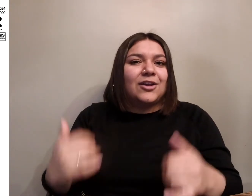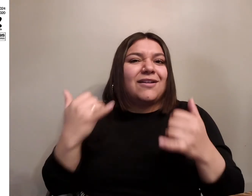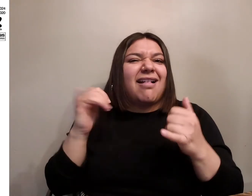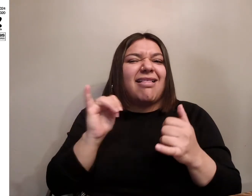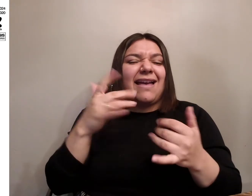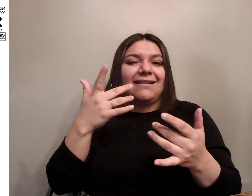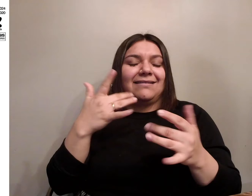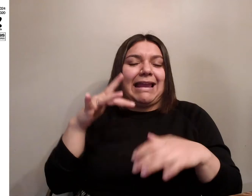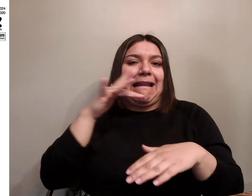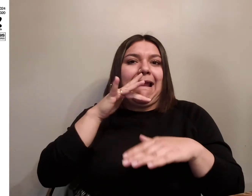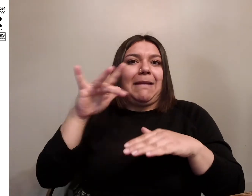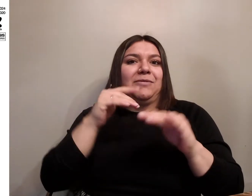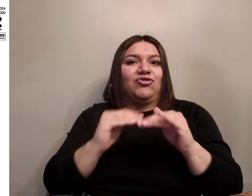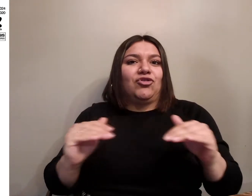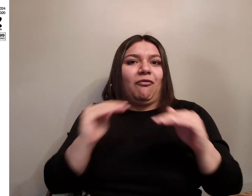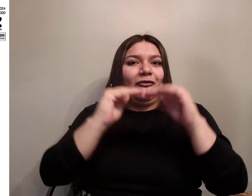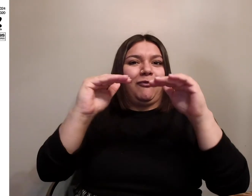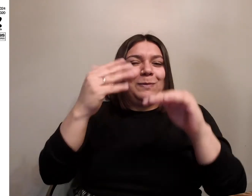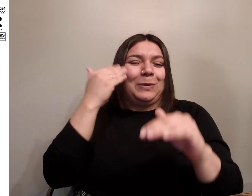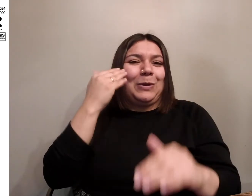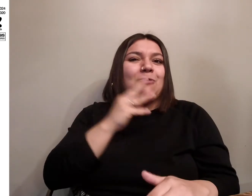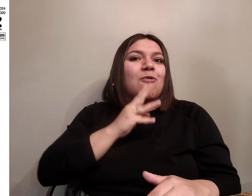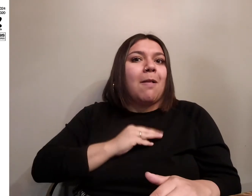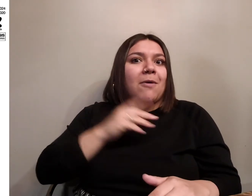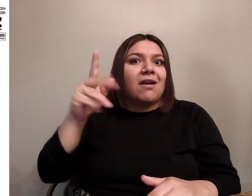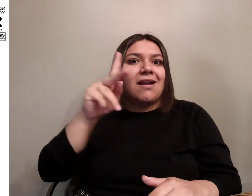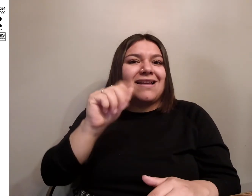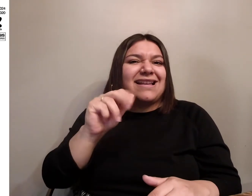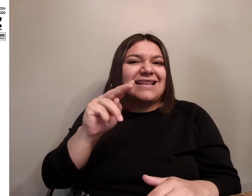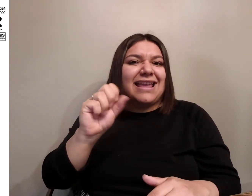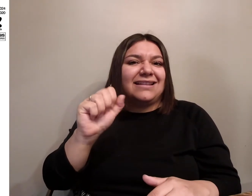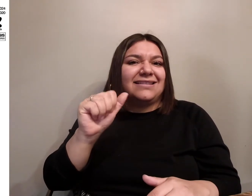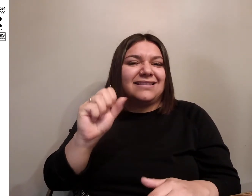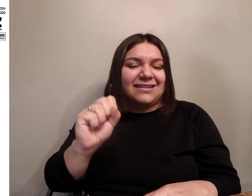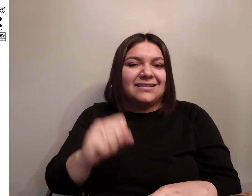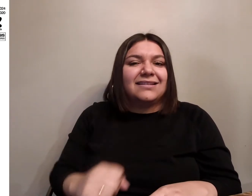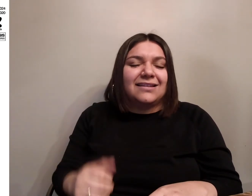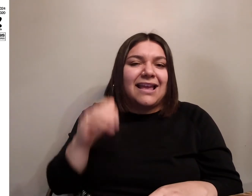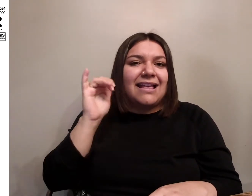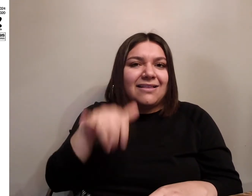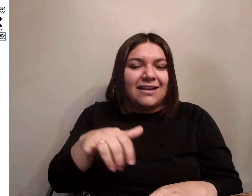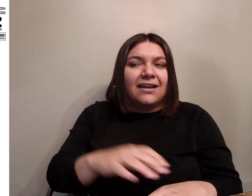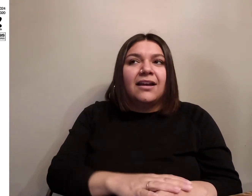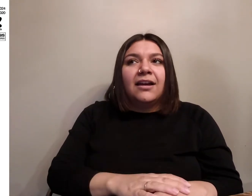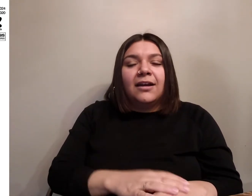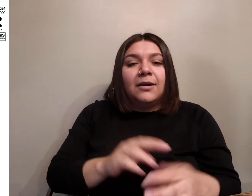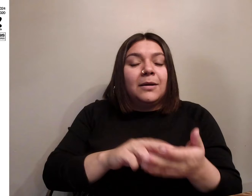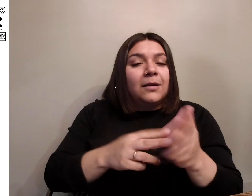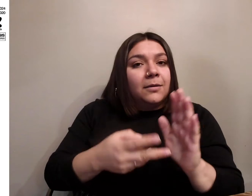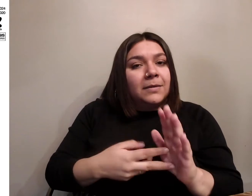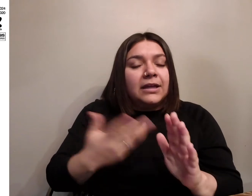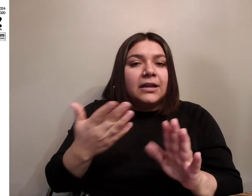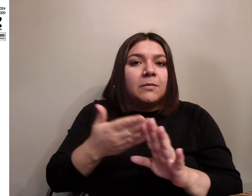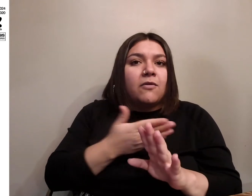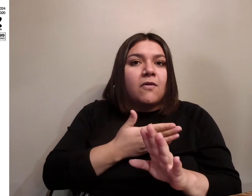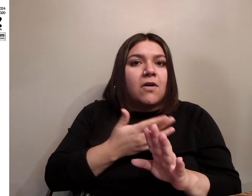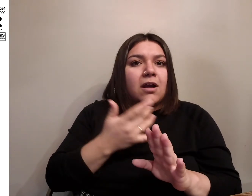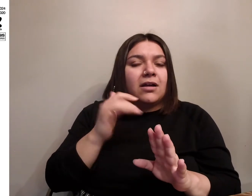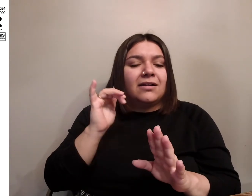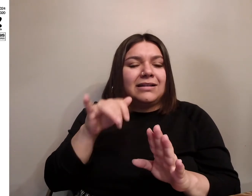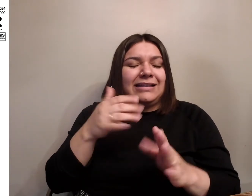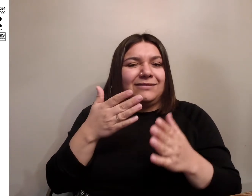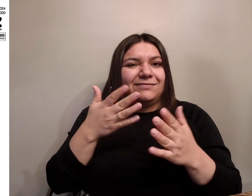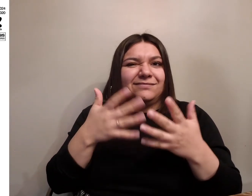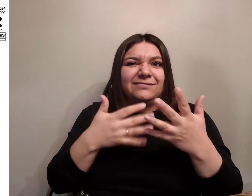China 2 months ago is causing an empty shelf Walmart in Kansas in this very